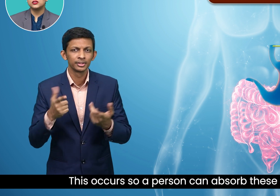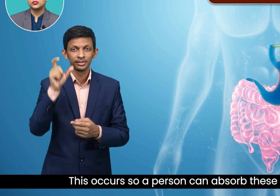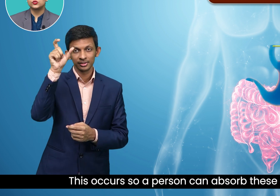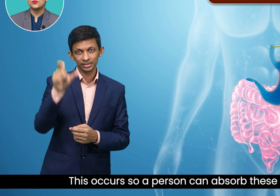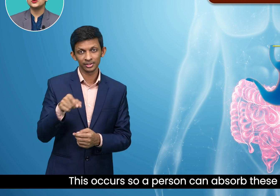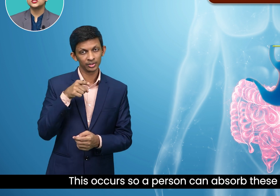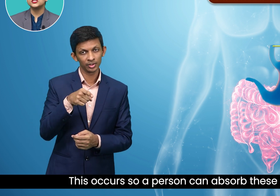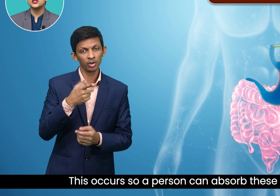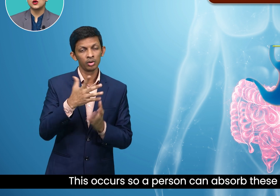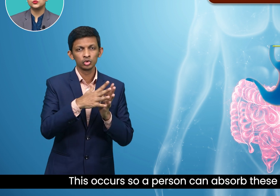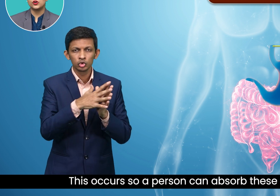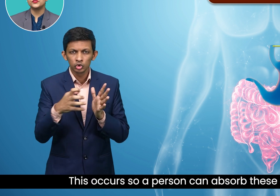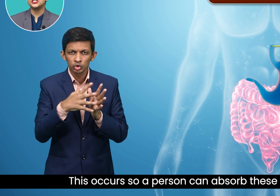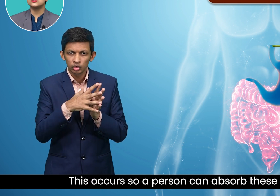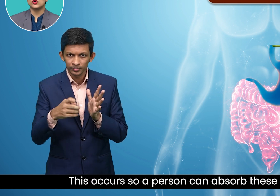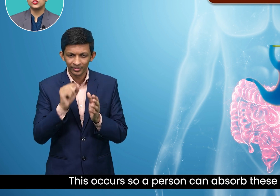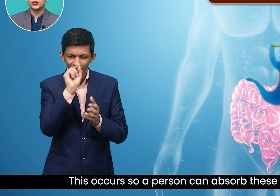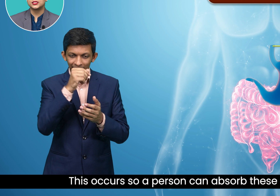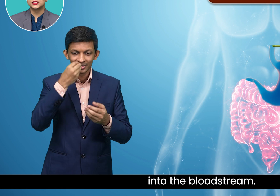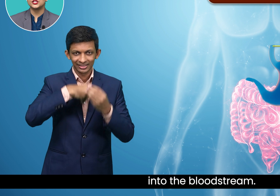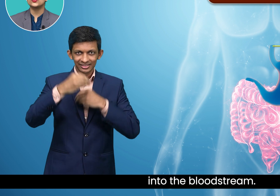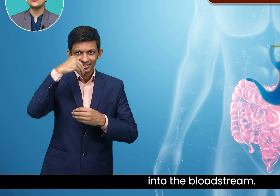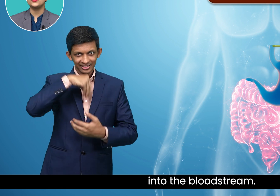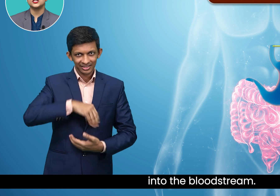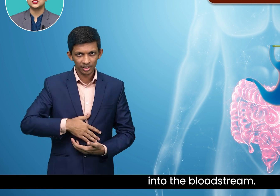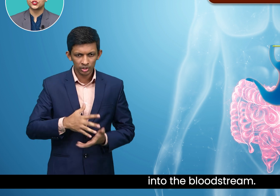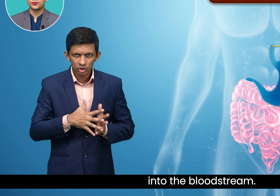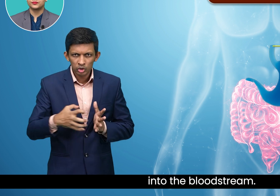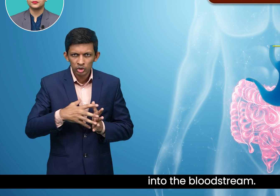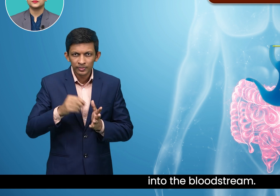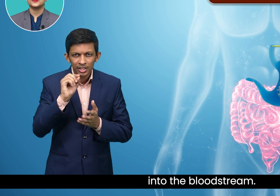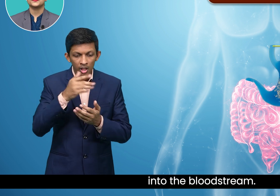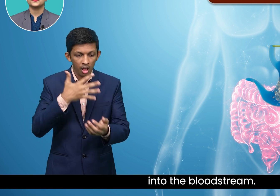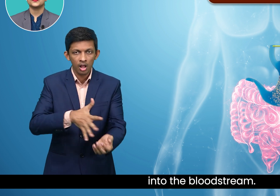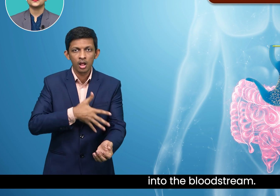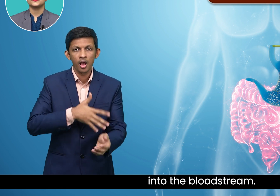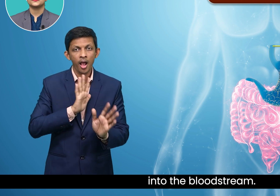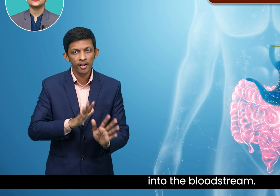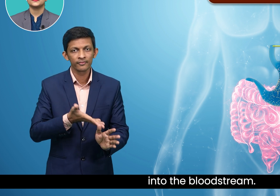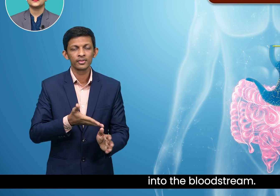This occurs so a person can absorb these molecules into the bloodstream.